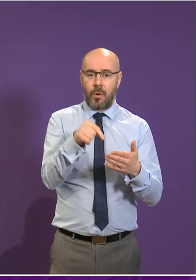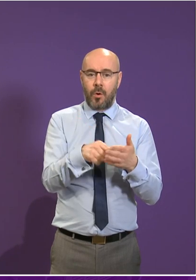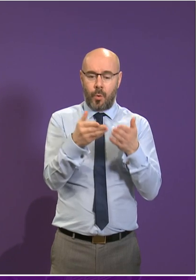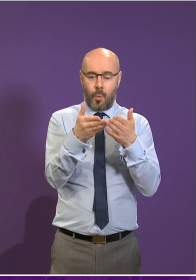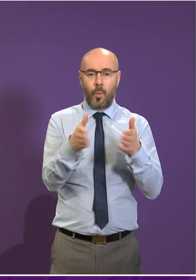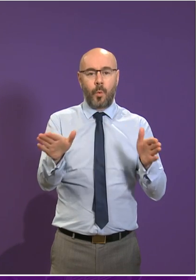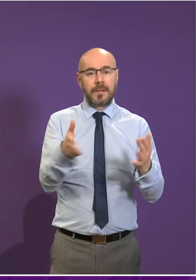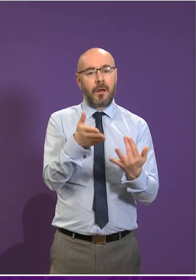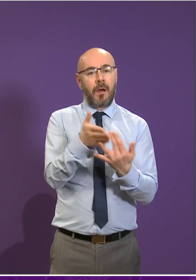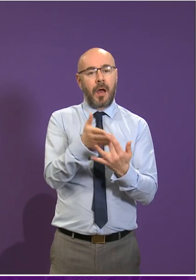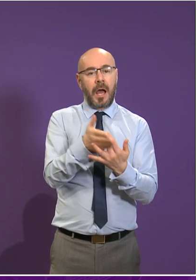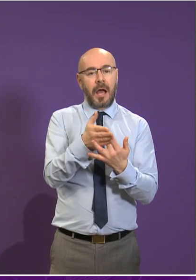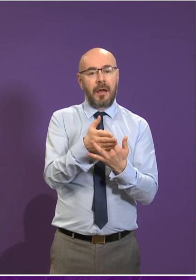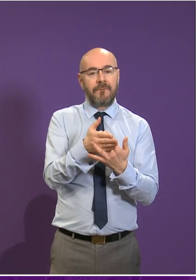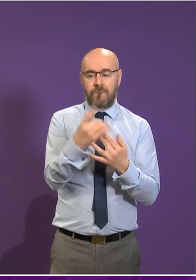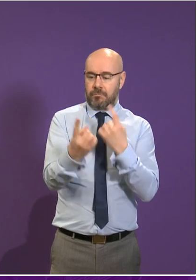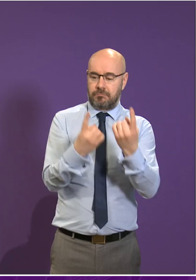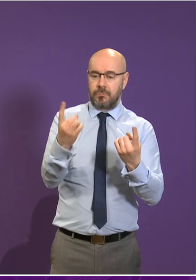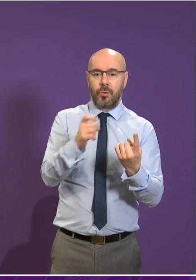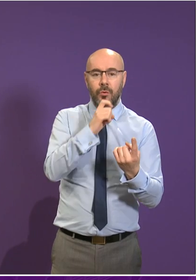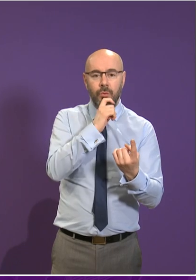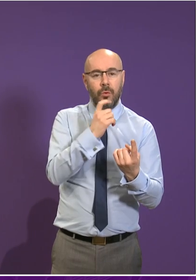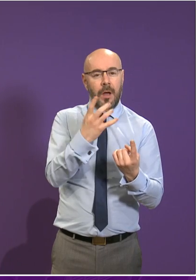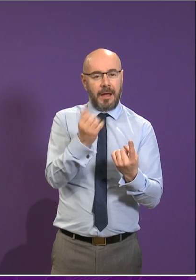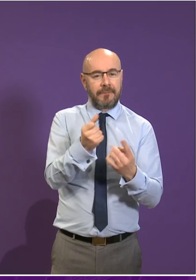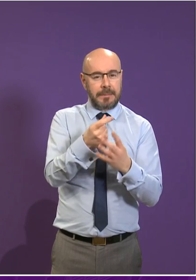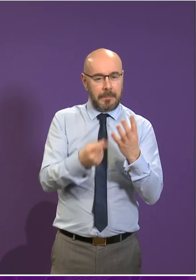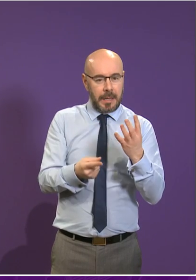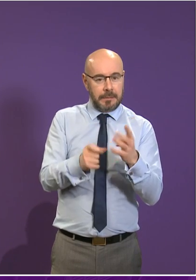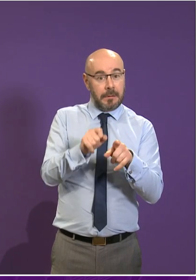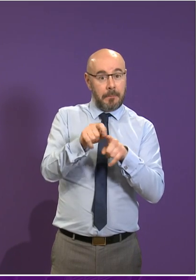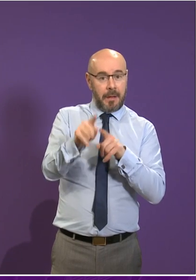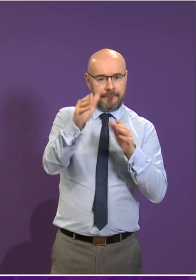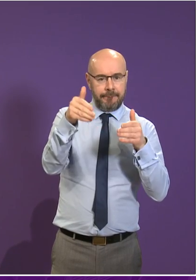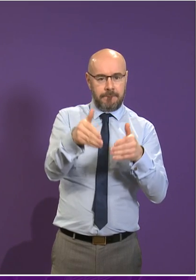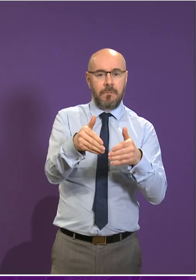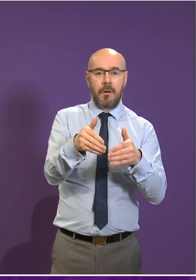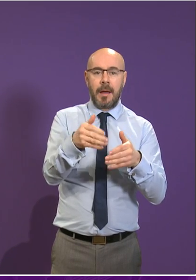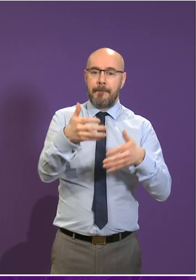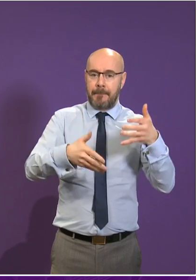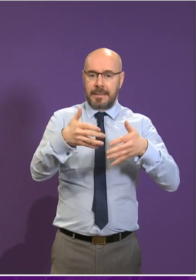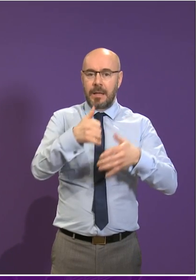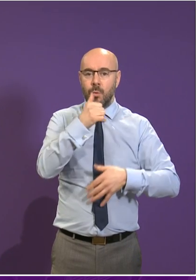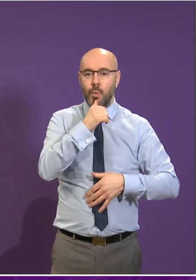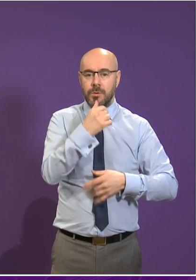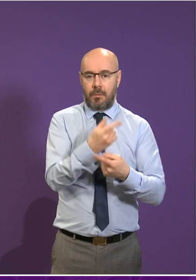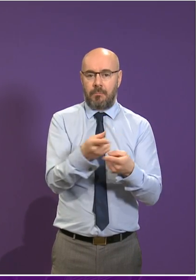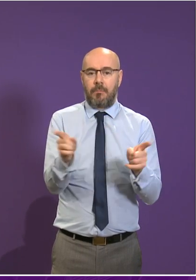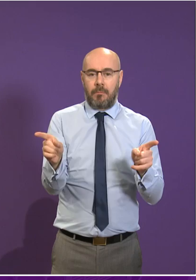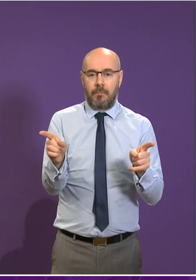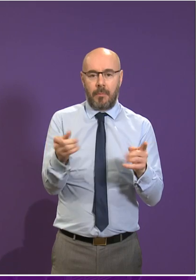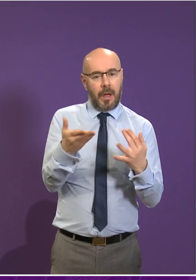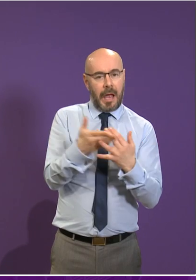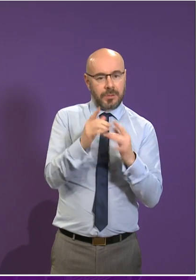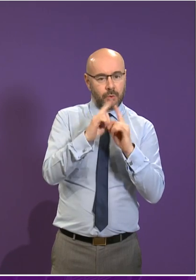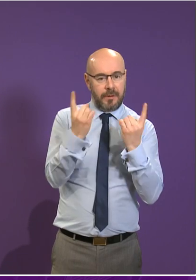access and specifically about people with disabilities and who use BSL as a language and accessing university. So that's why we needed both of you